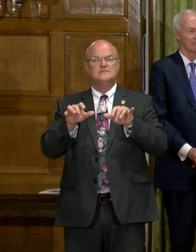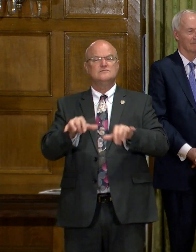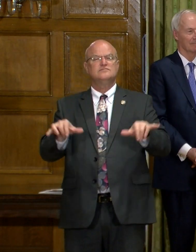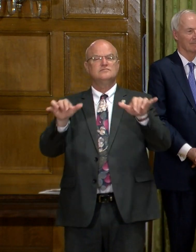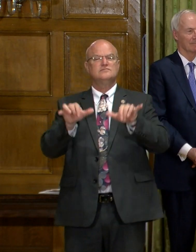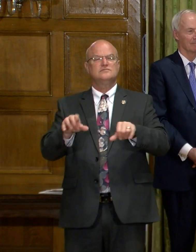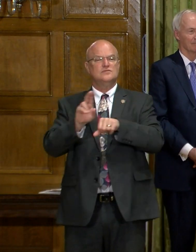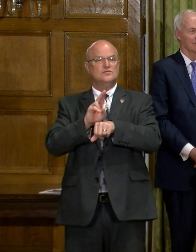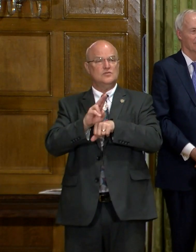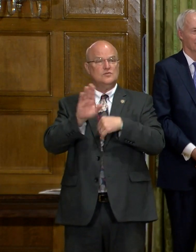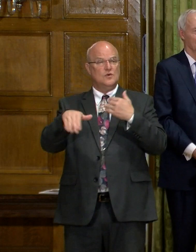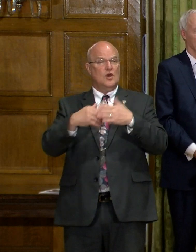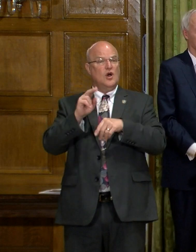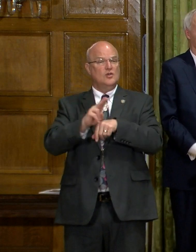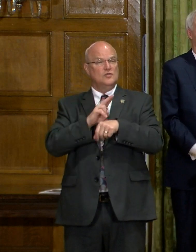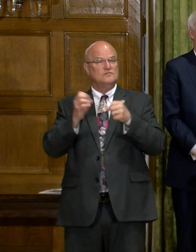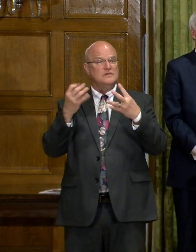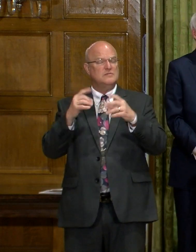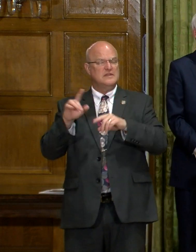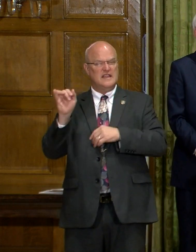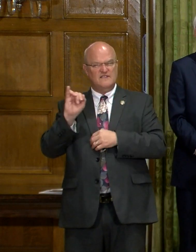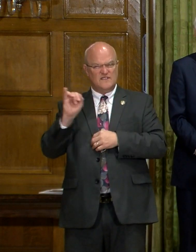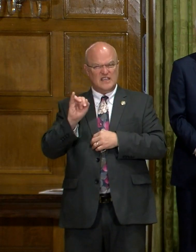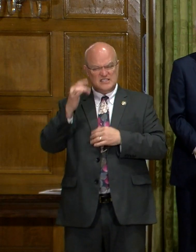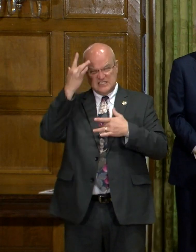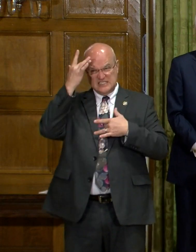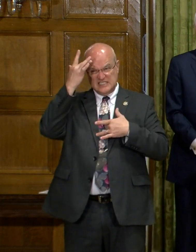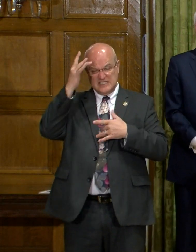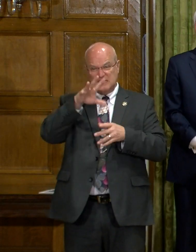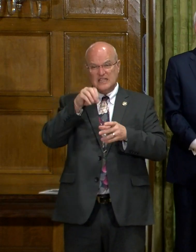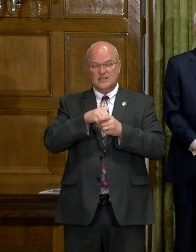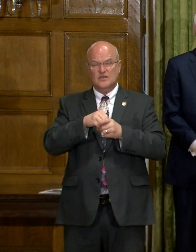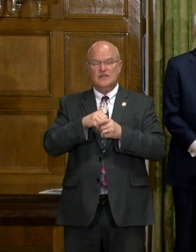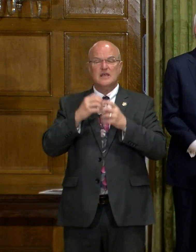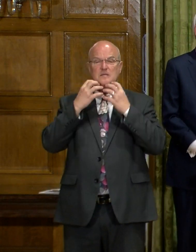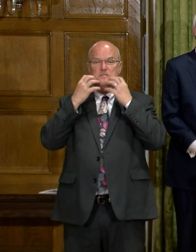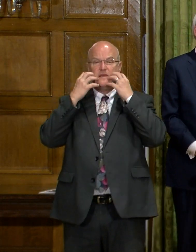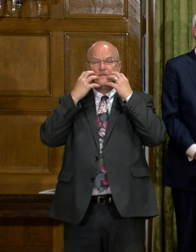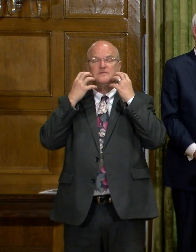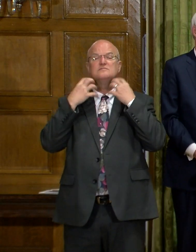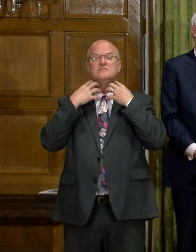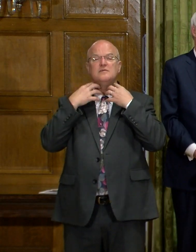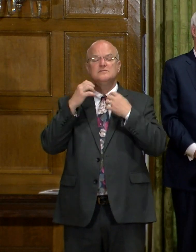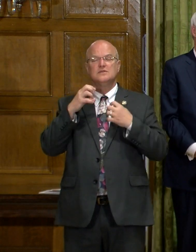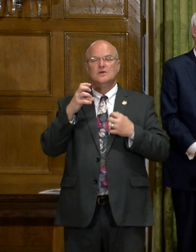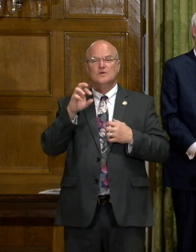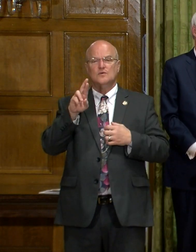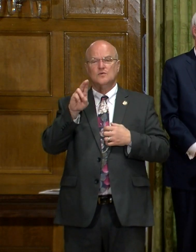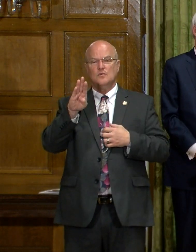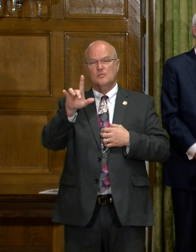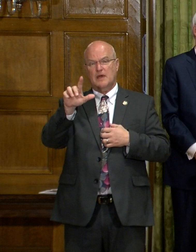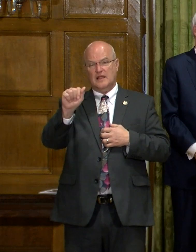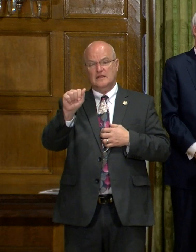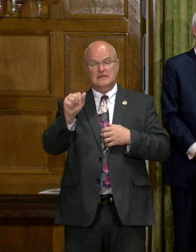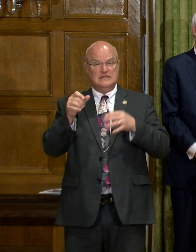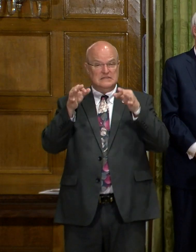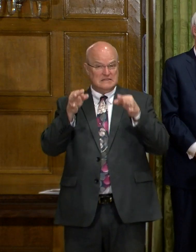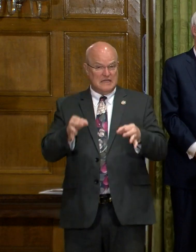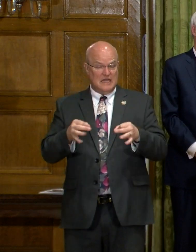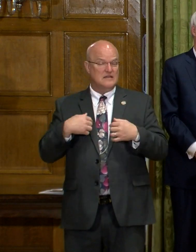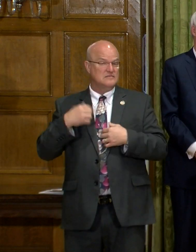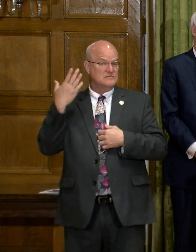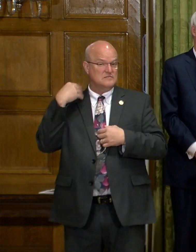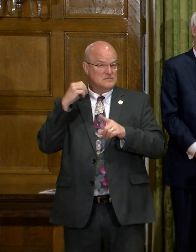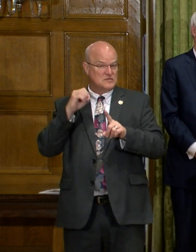routinely used. We all use them for many infectious diseases, including measles, mumps, rubella, to determine whether people have